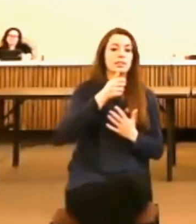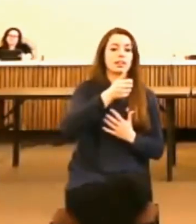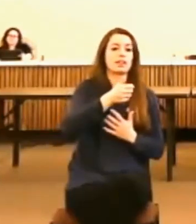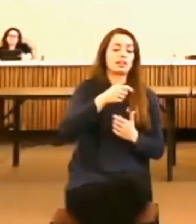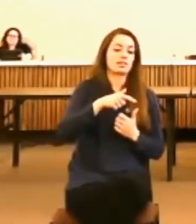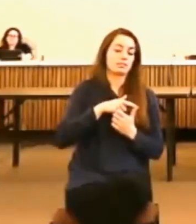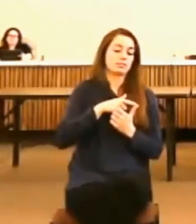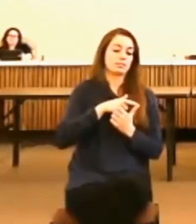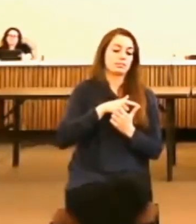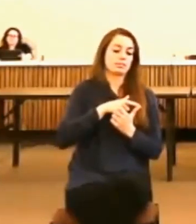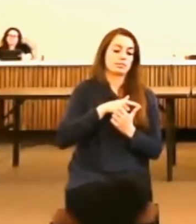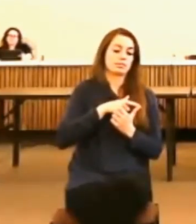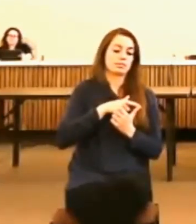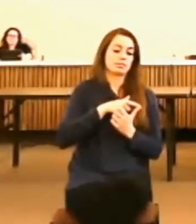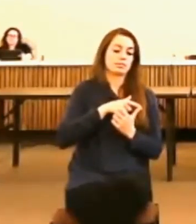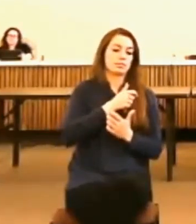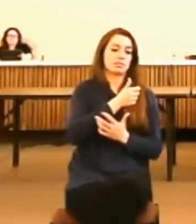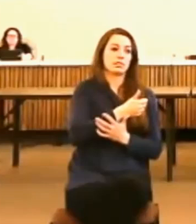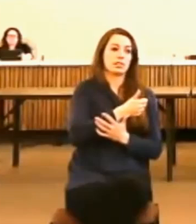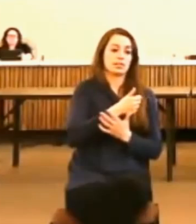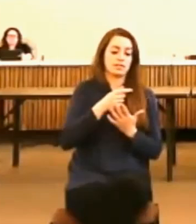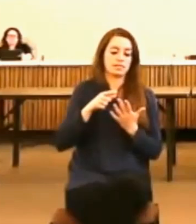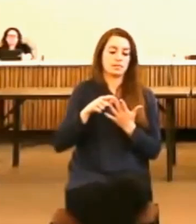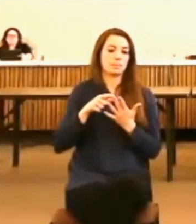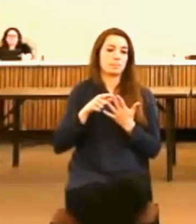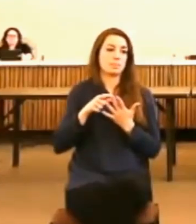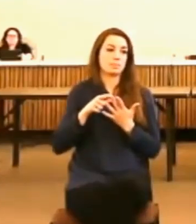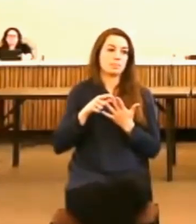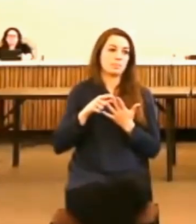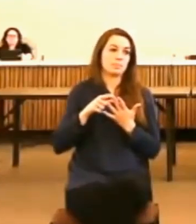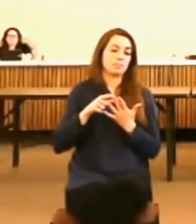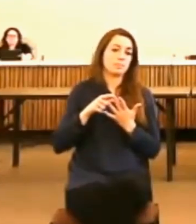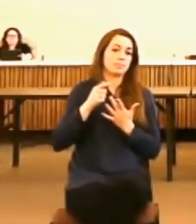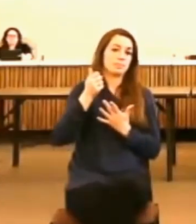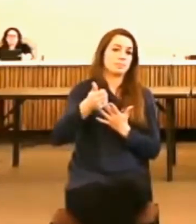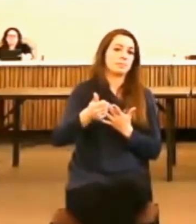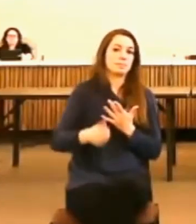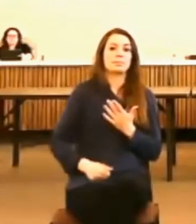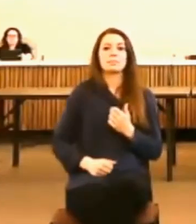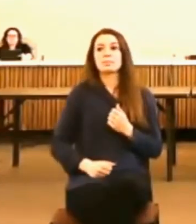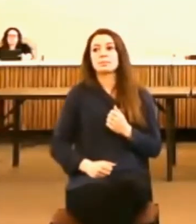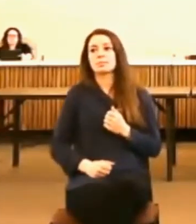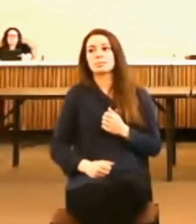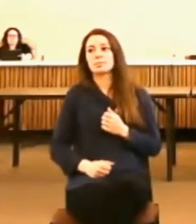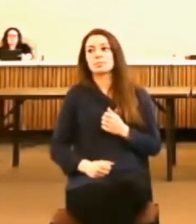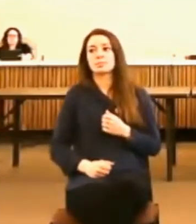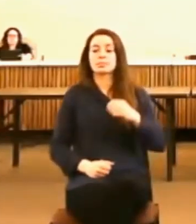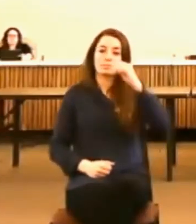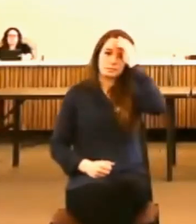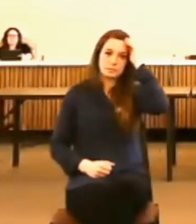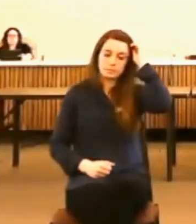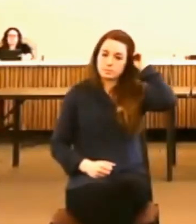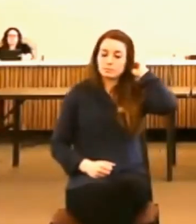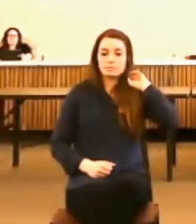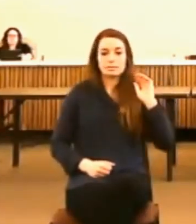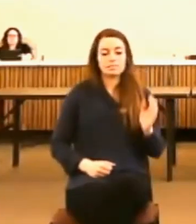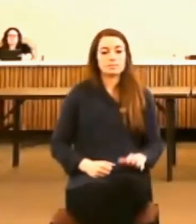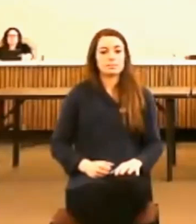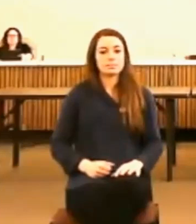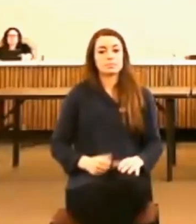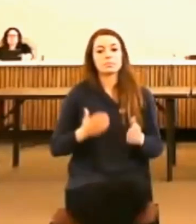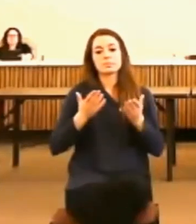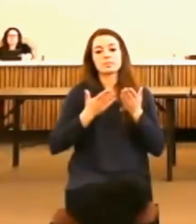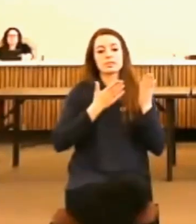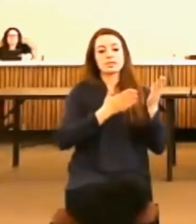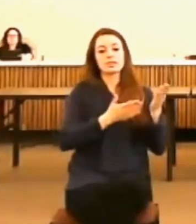certainly irradiated and posed a threat. After the Chernobyl explosion in 1986,